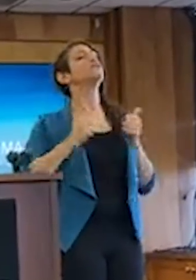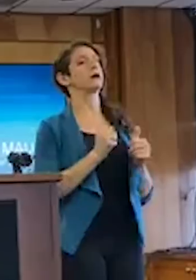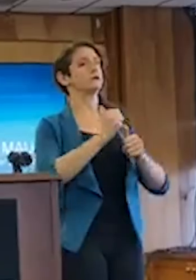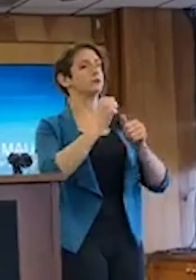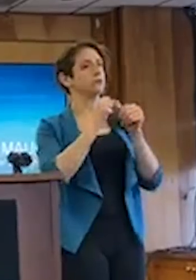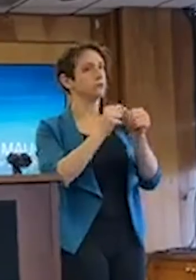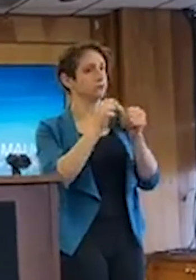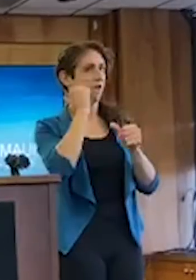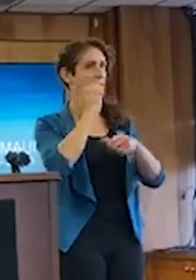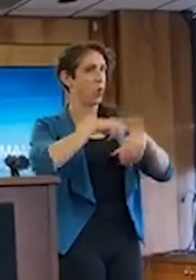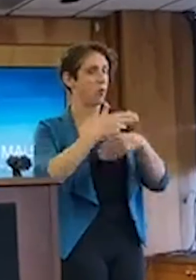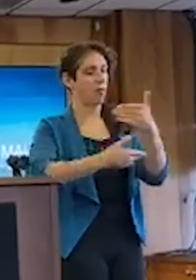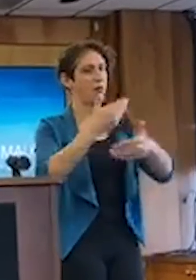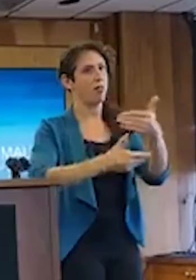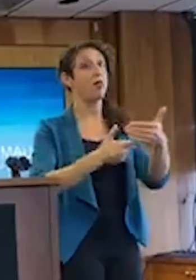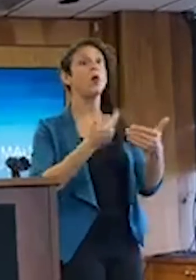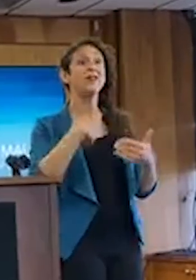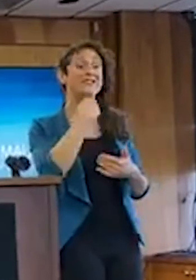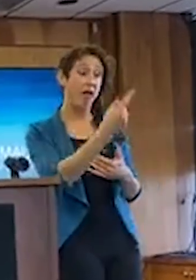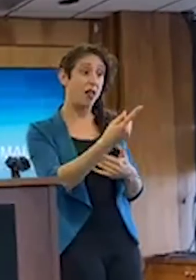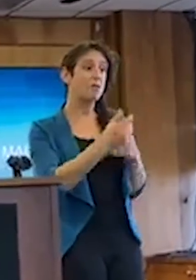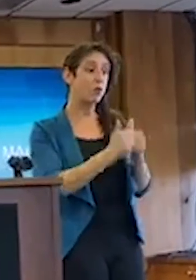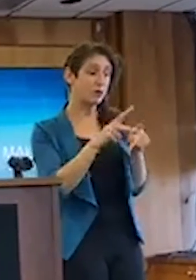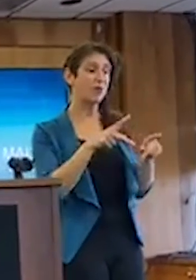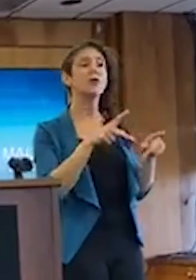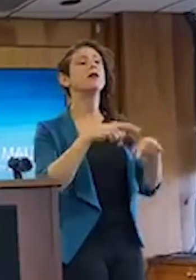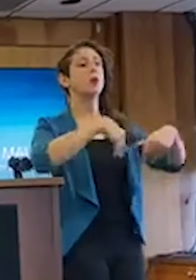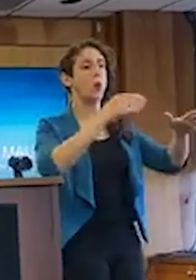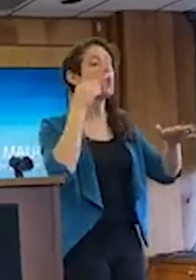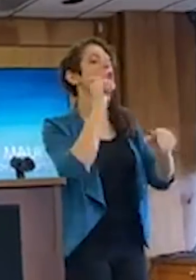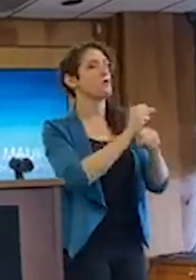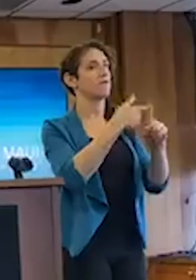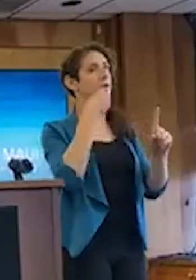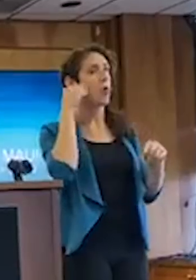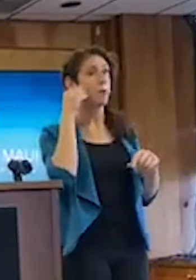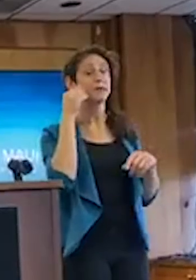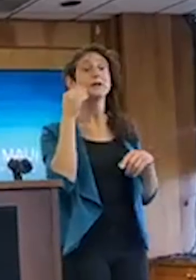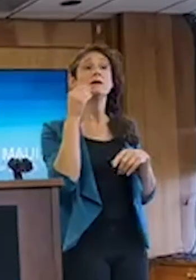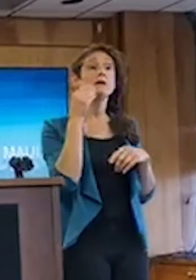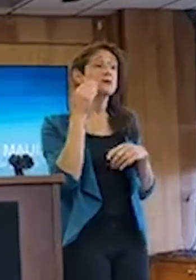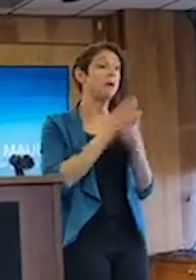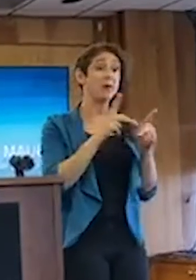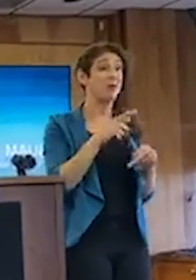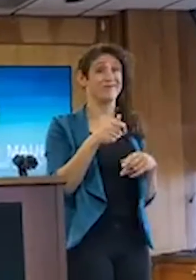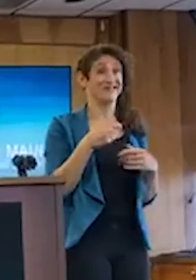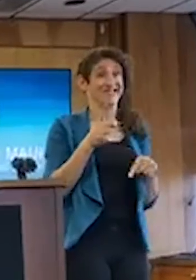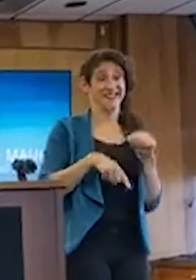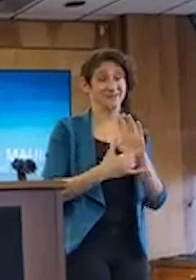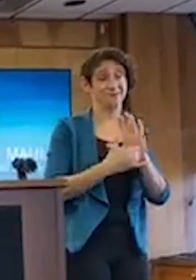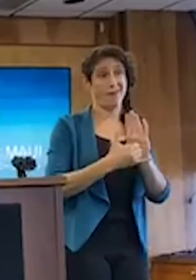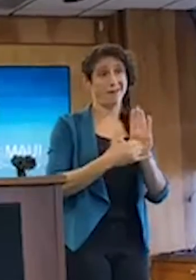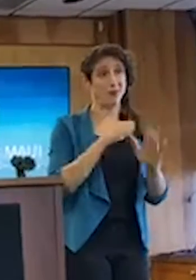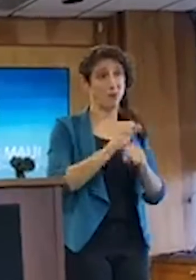from home. There are very few people who cannot work from home. Many of those who cannot work from home are still coming in and having